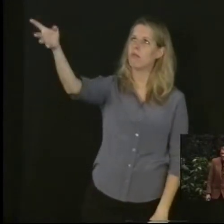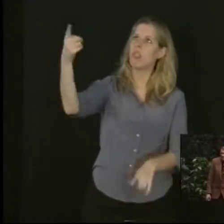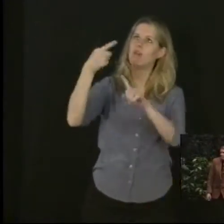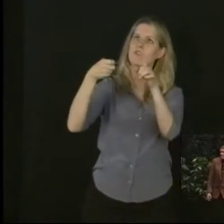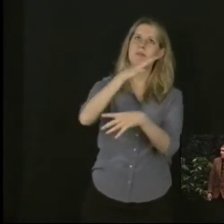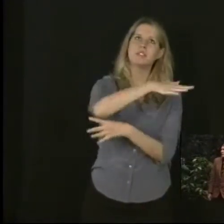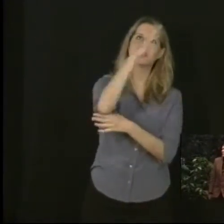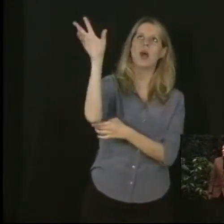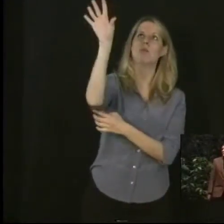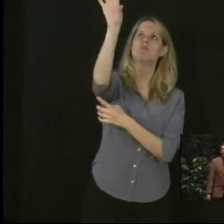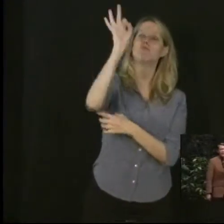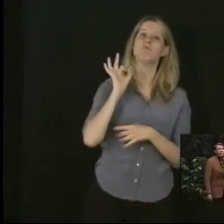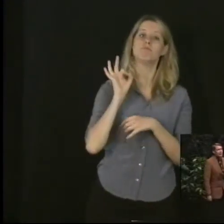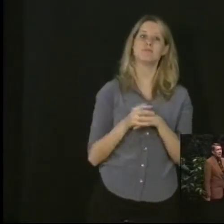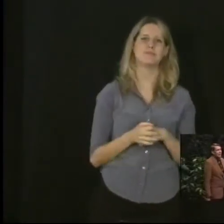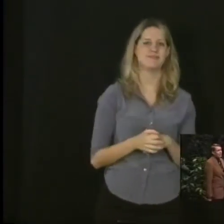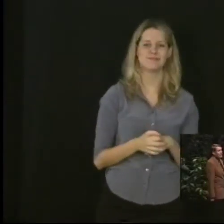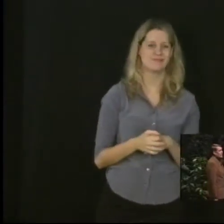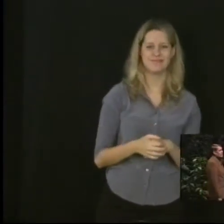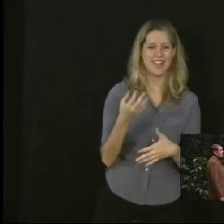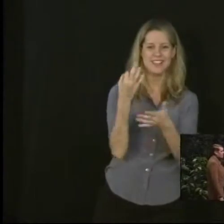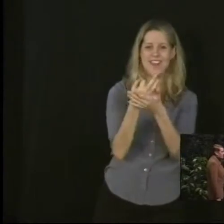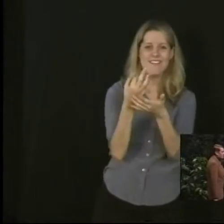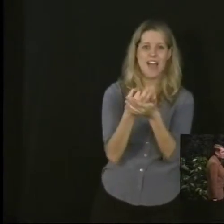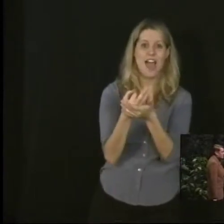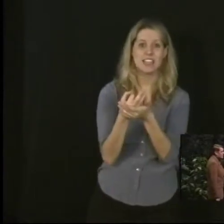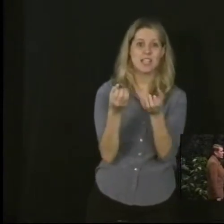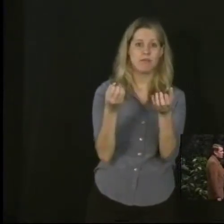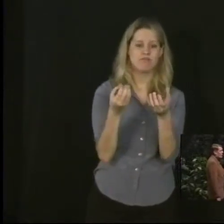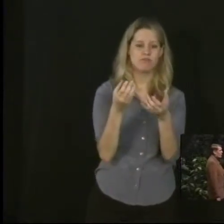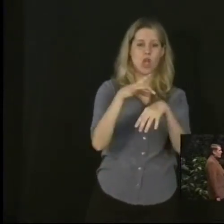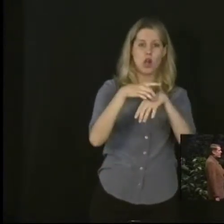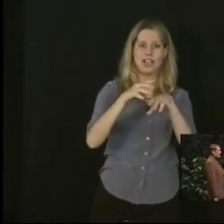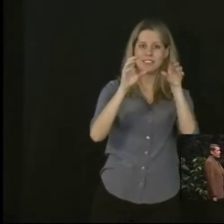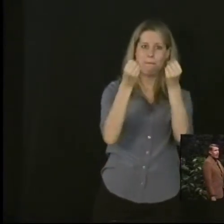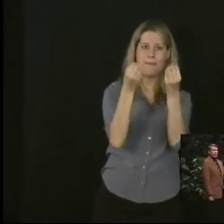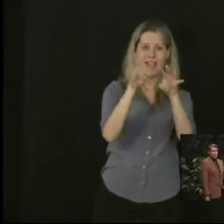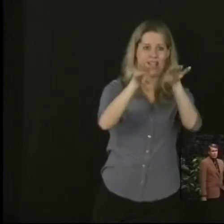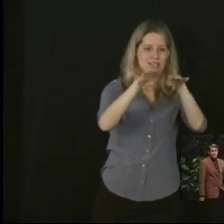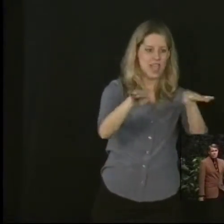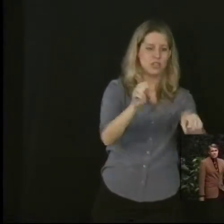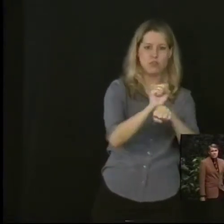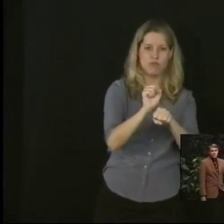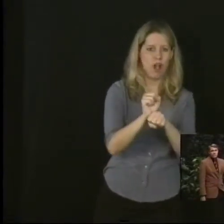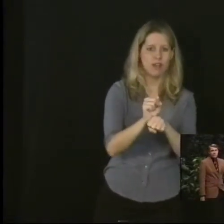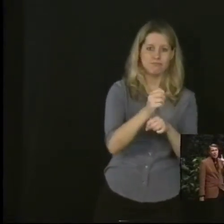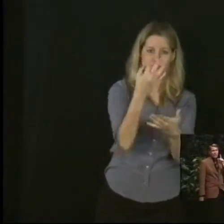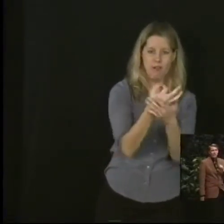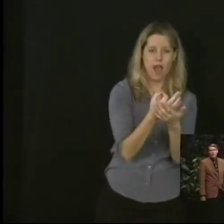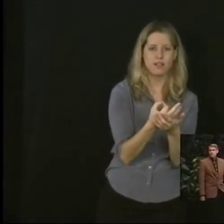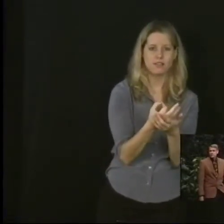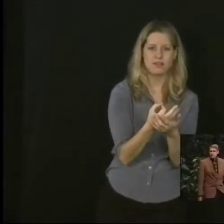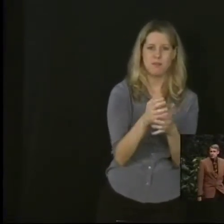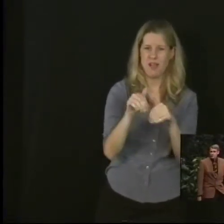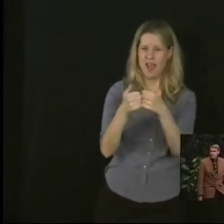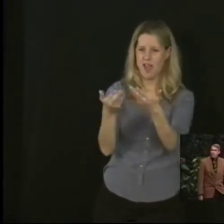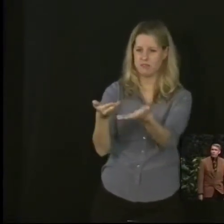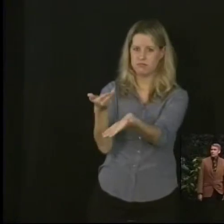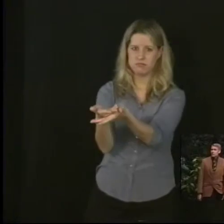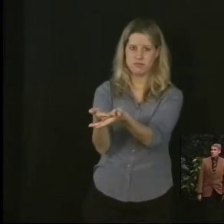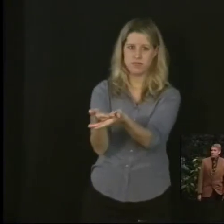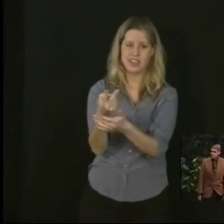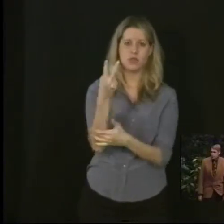blue sky. Now it's a fact, the earth has many layers of rock. No question, that's a fact, folks. How'd they get there?